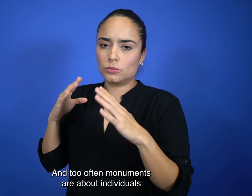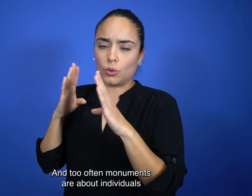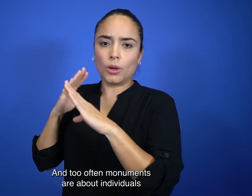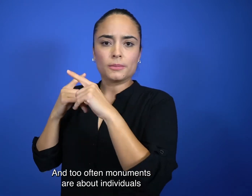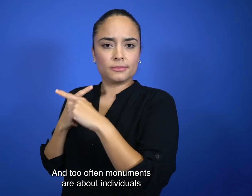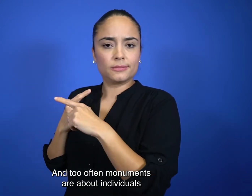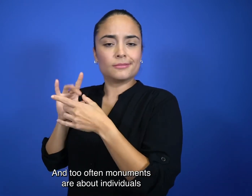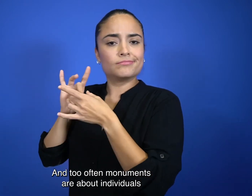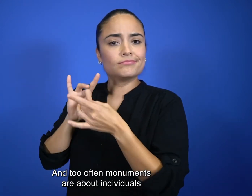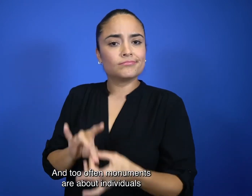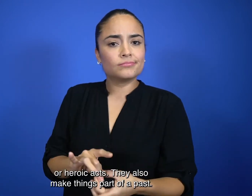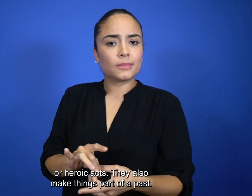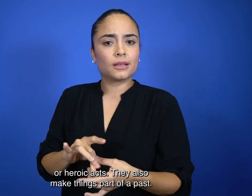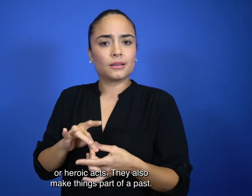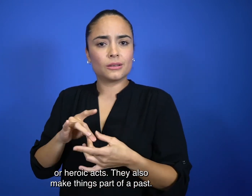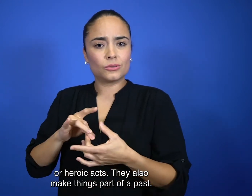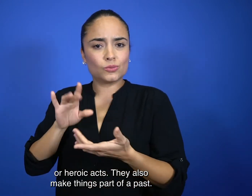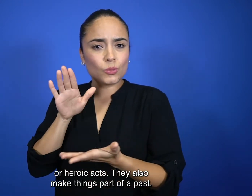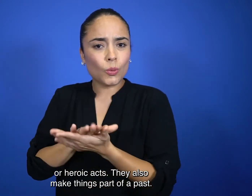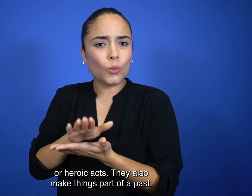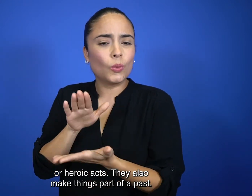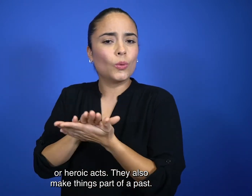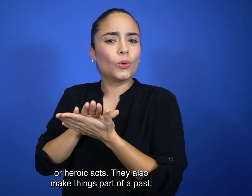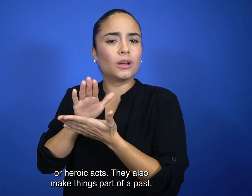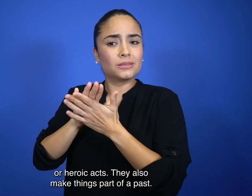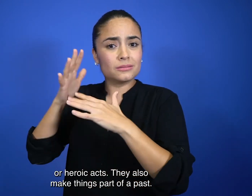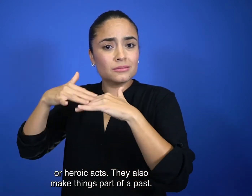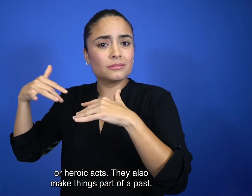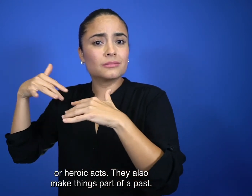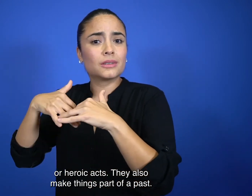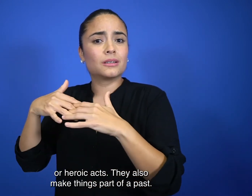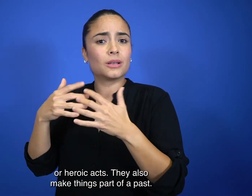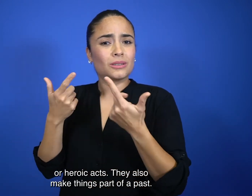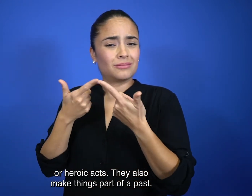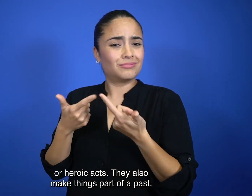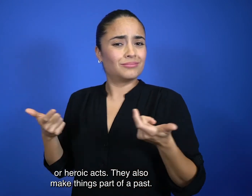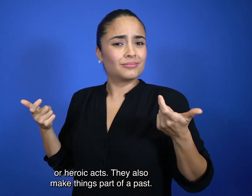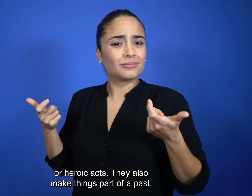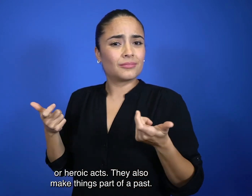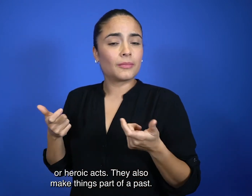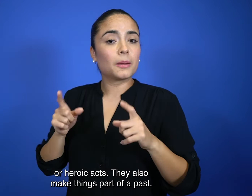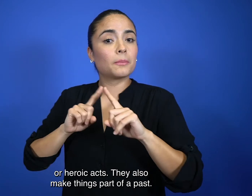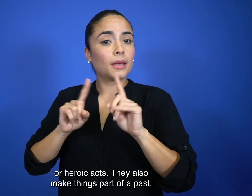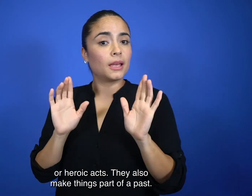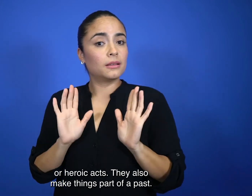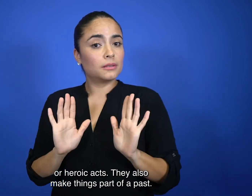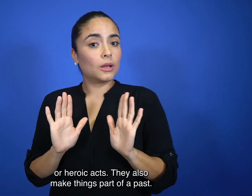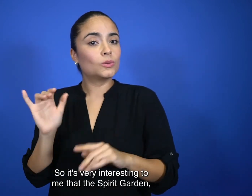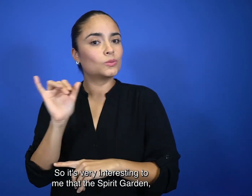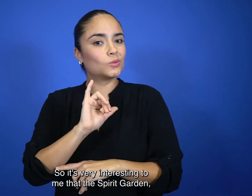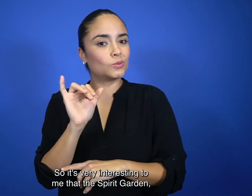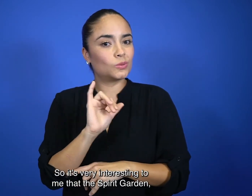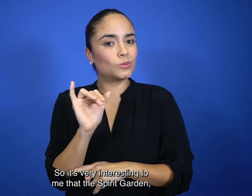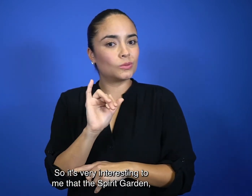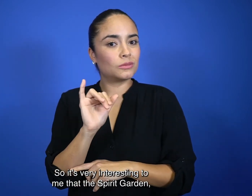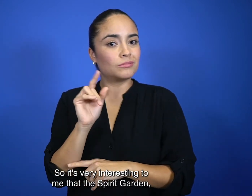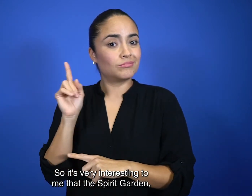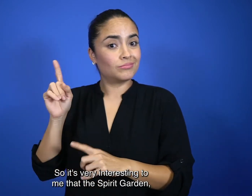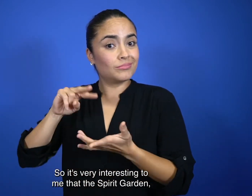about individuals or heroic acts. And they also make things part of the past. So it's very interesting